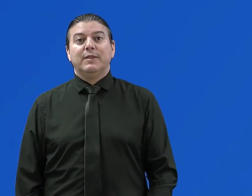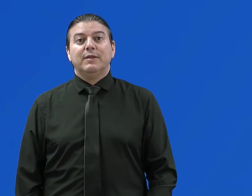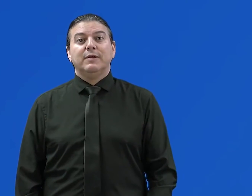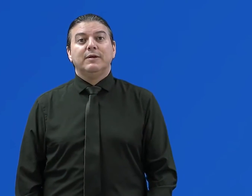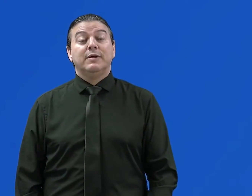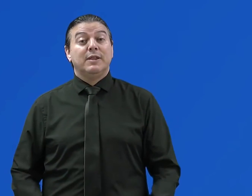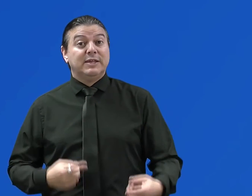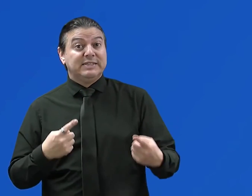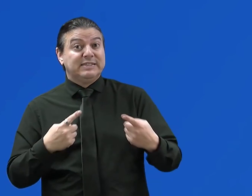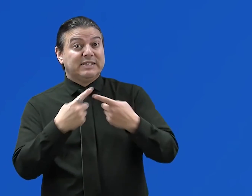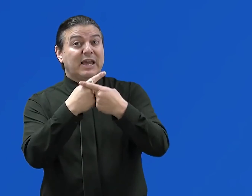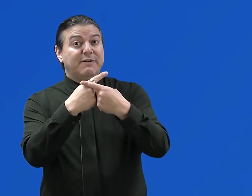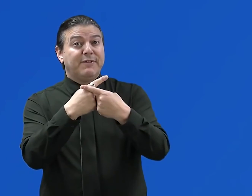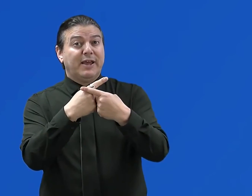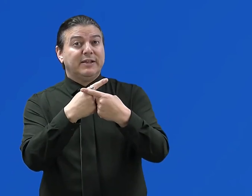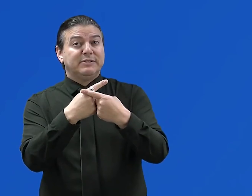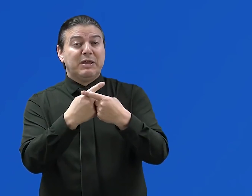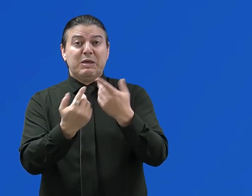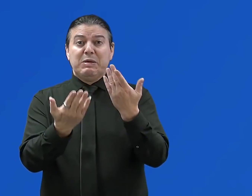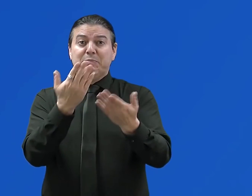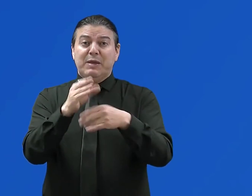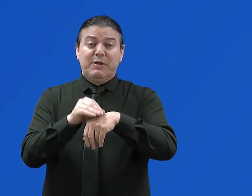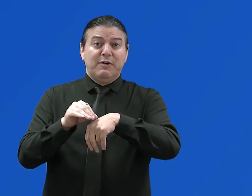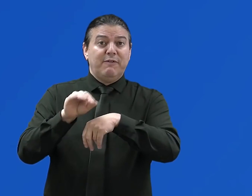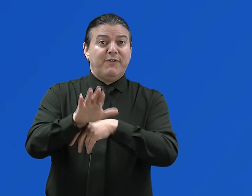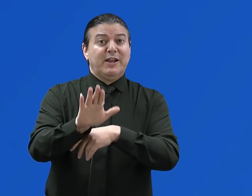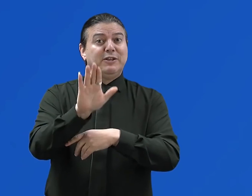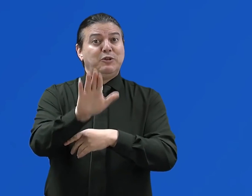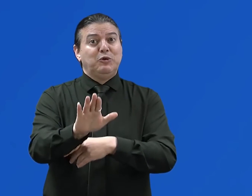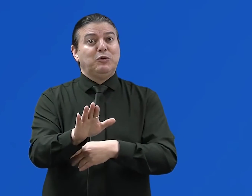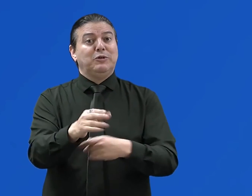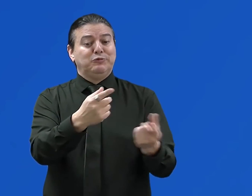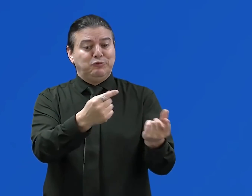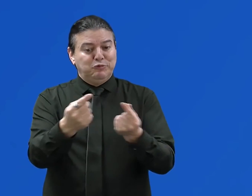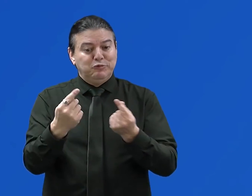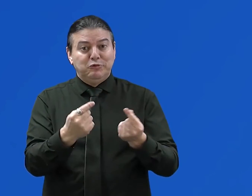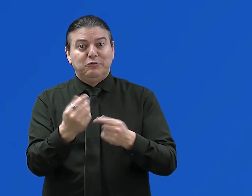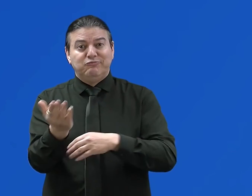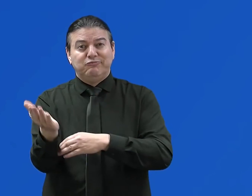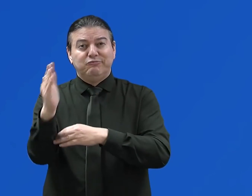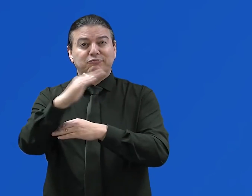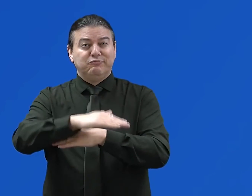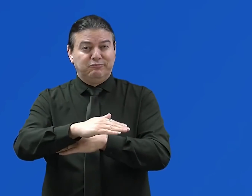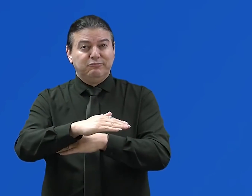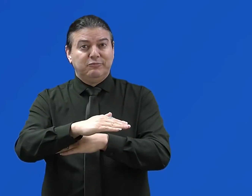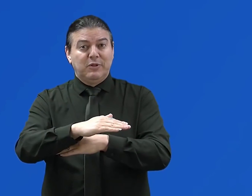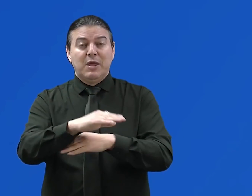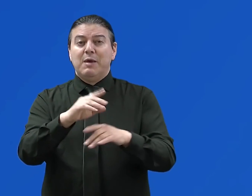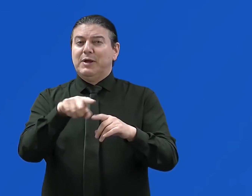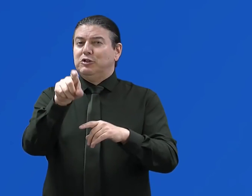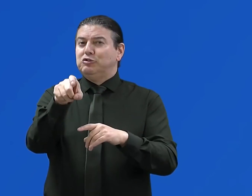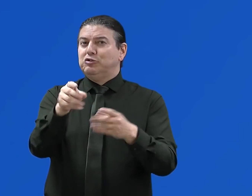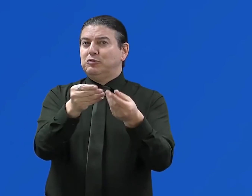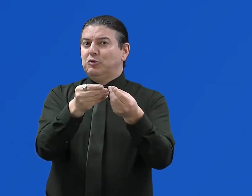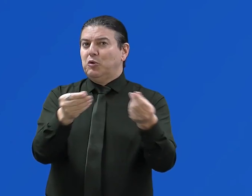These side effects may affect your ability to do daily activities, but should go away in a few days.